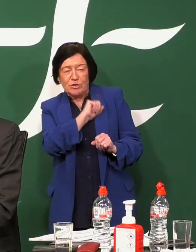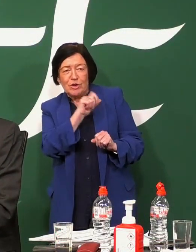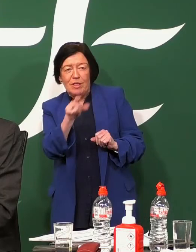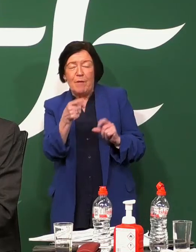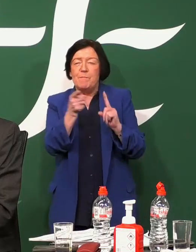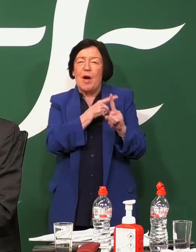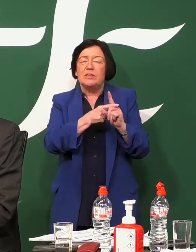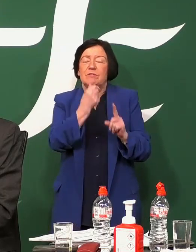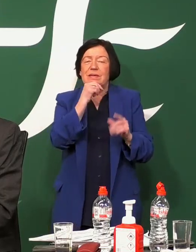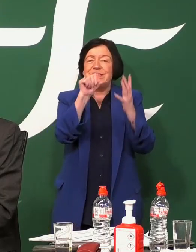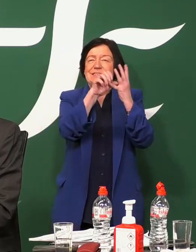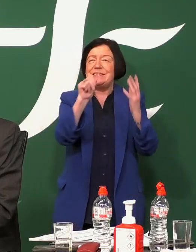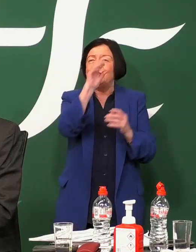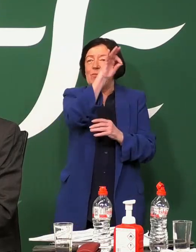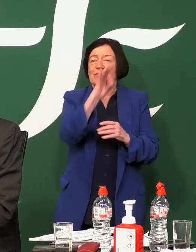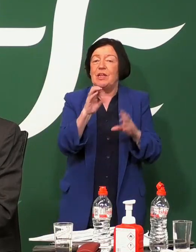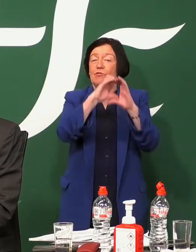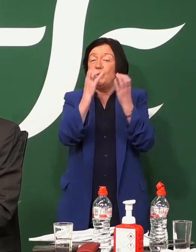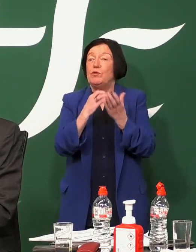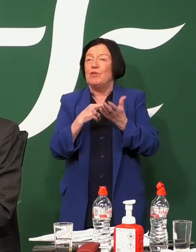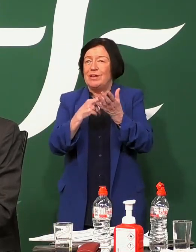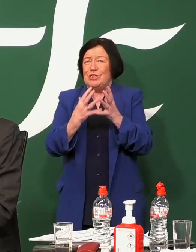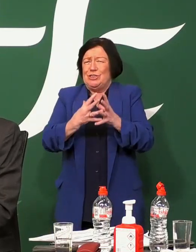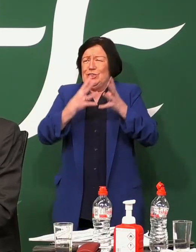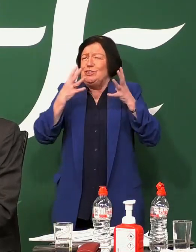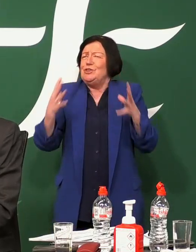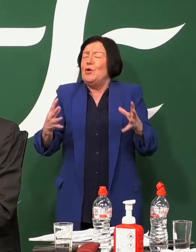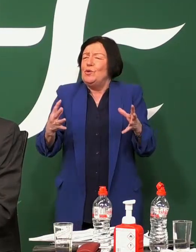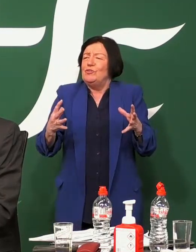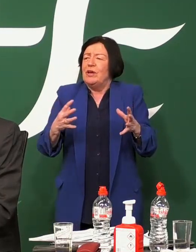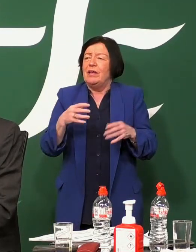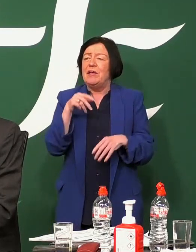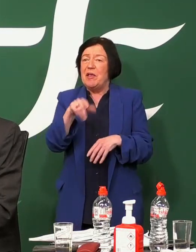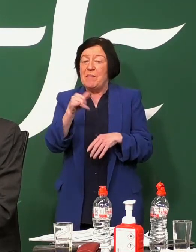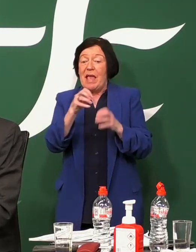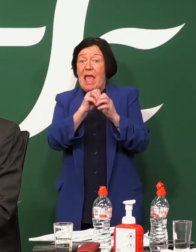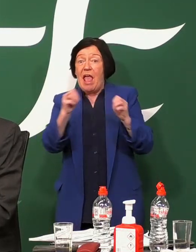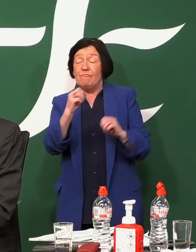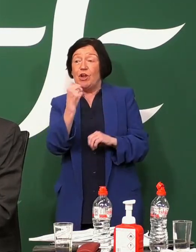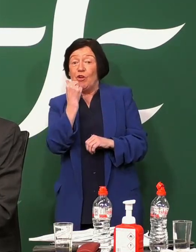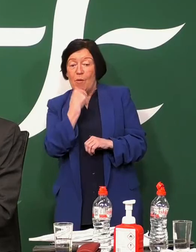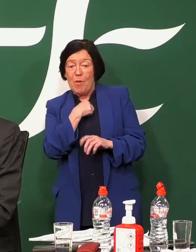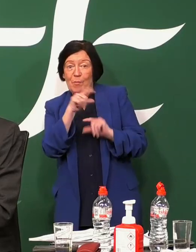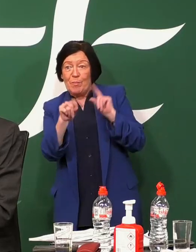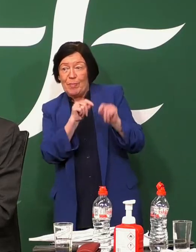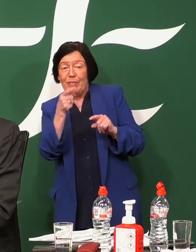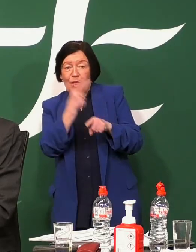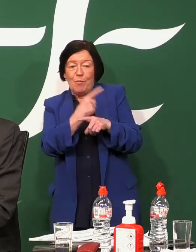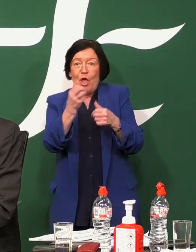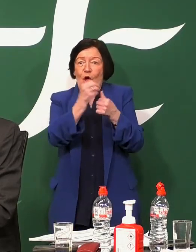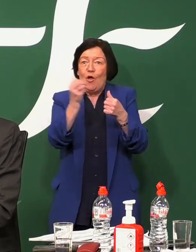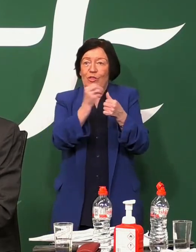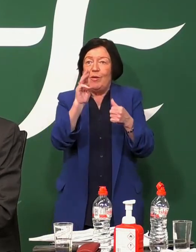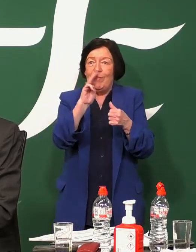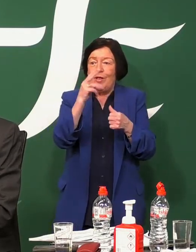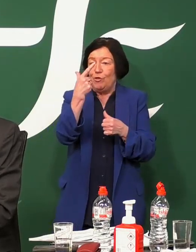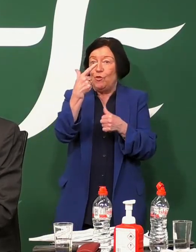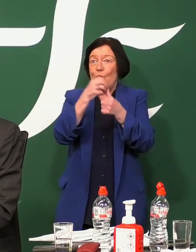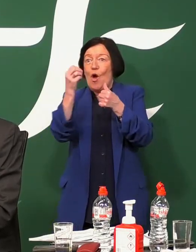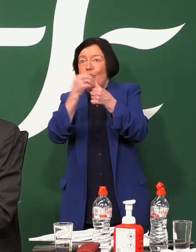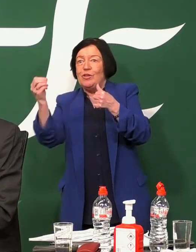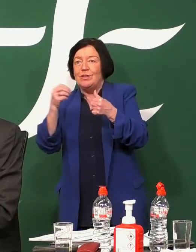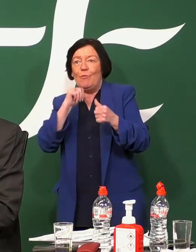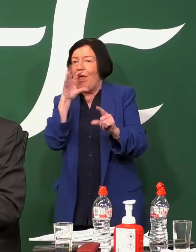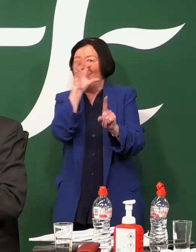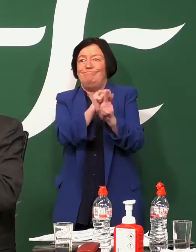positivity rate at 60% for community referral is huge. And it may well be that for every case we're picking up, maybe one or possibly even two more cases out there